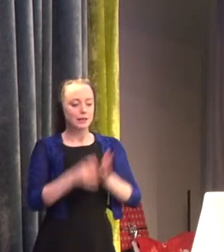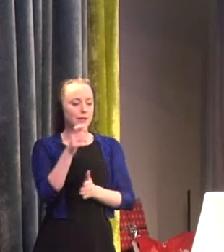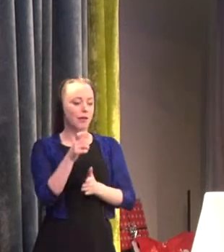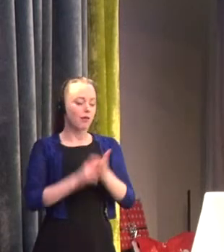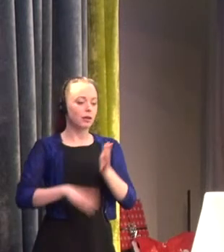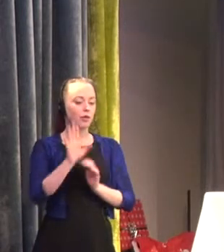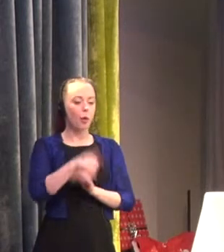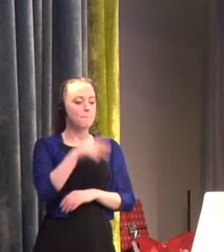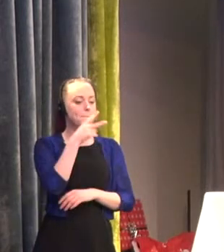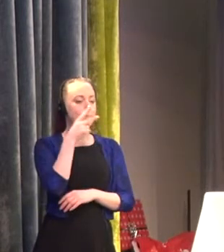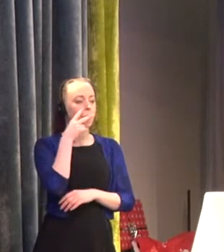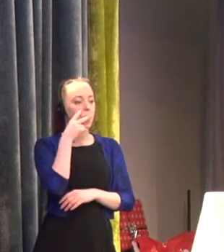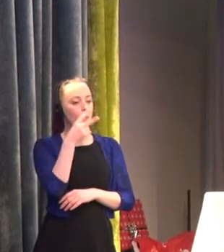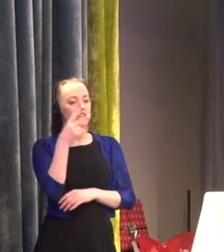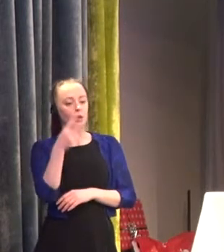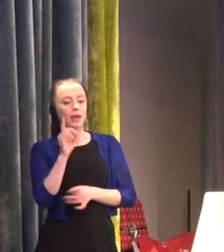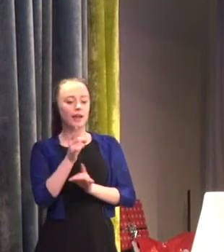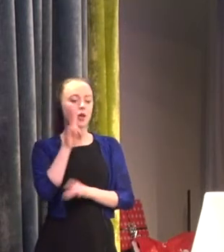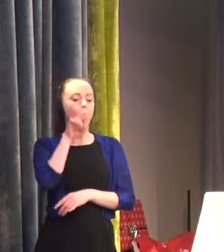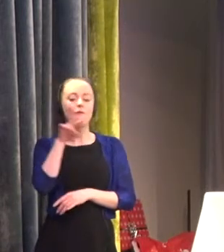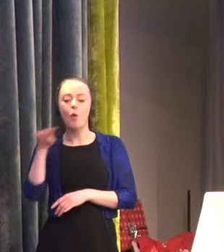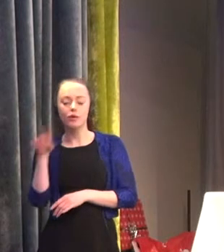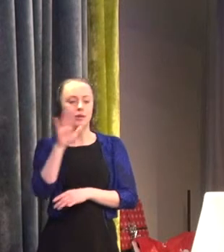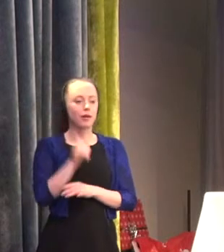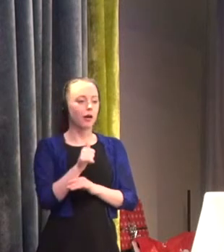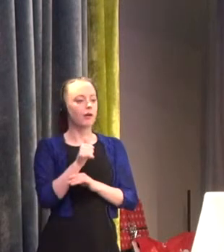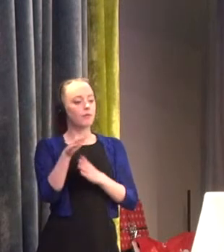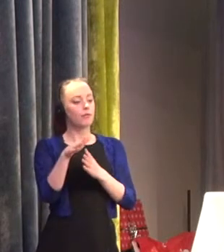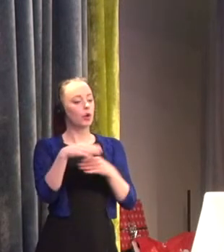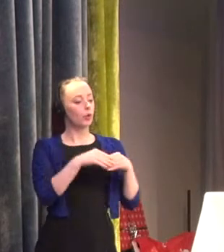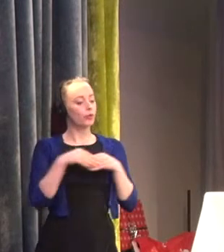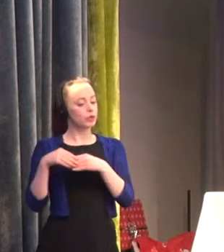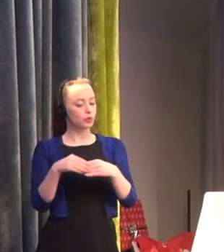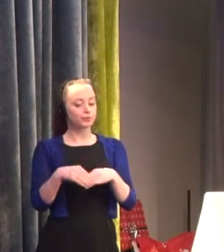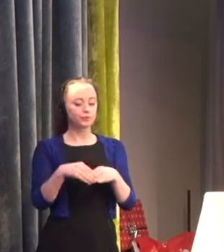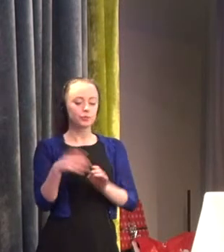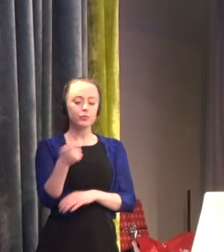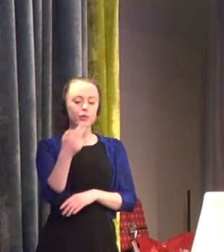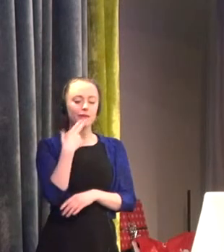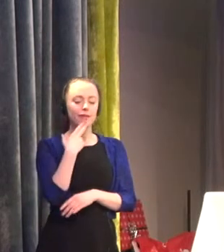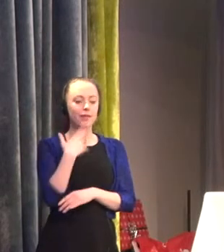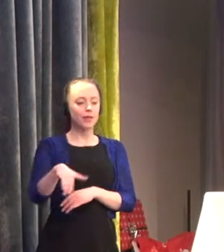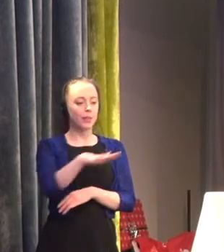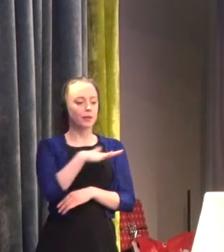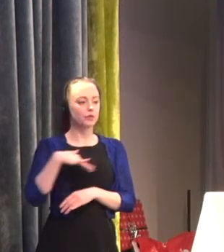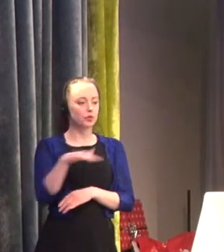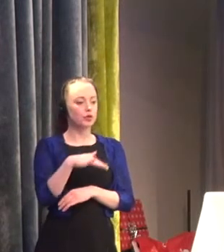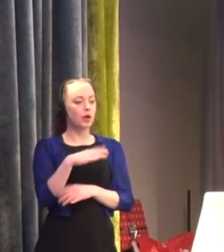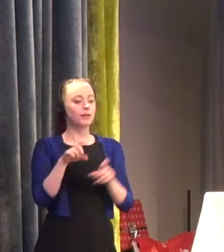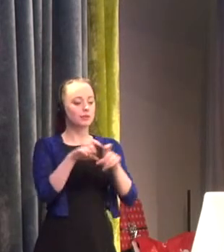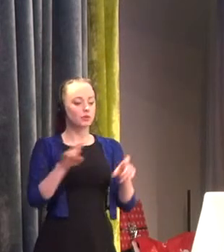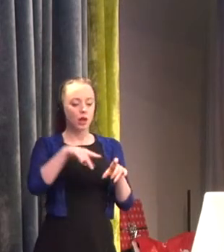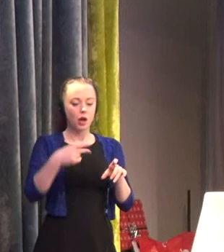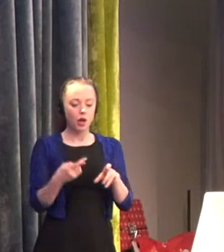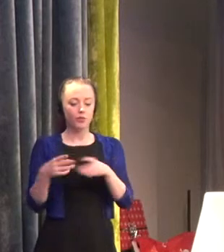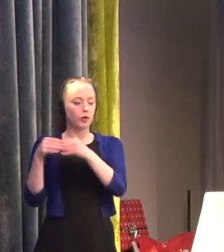convention, it sounds very much like national institutions. The language there is pulled from the Paris Principles. It was